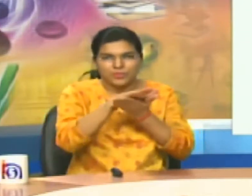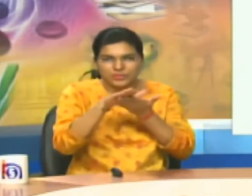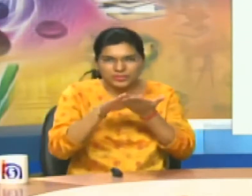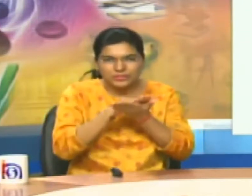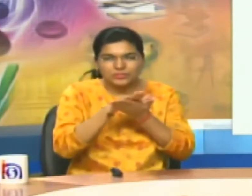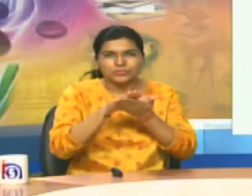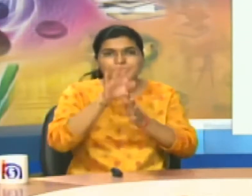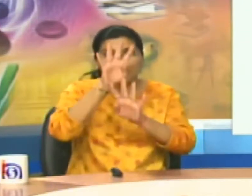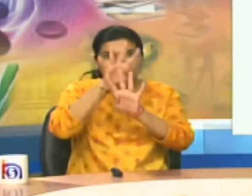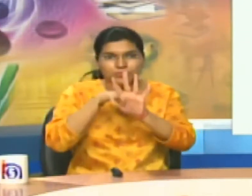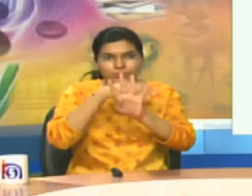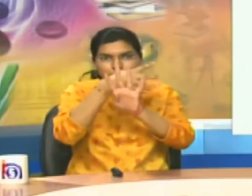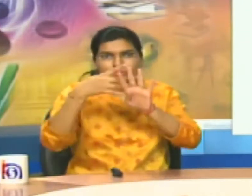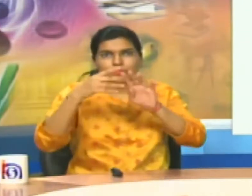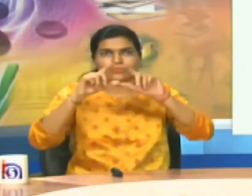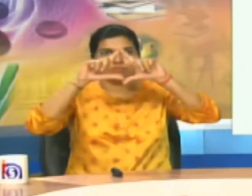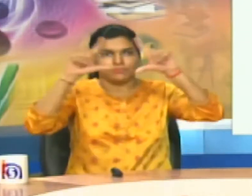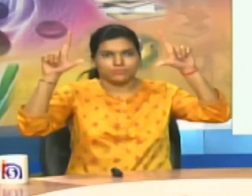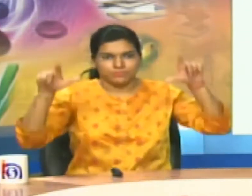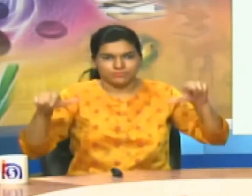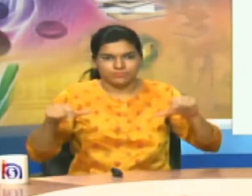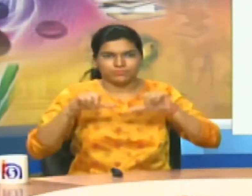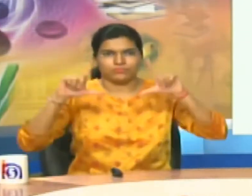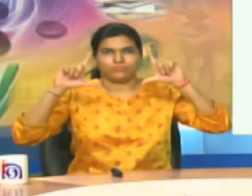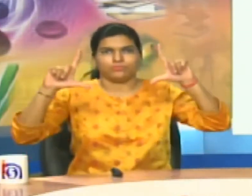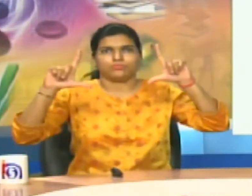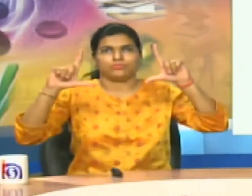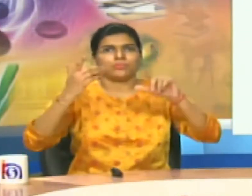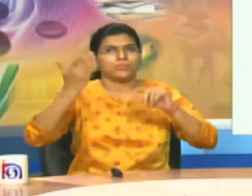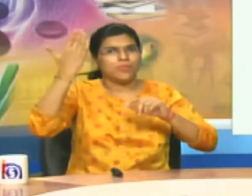What do you understand by this basics of spreadsheet?